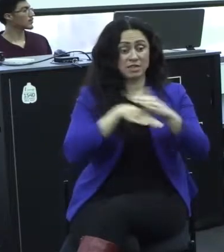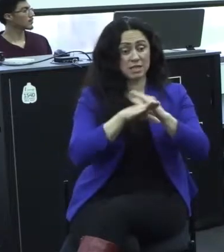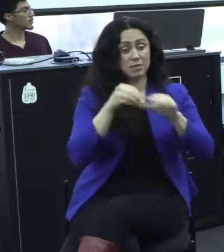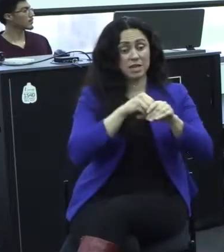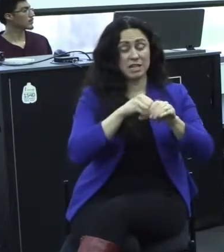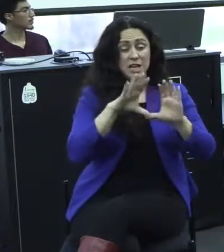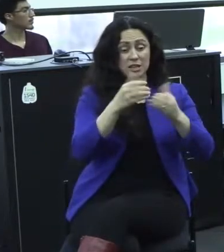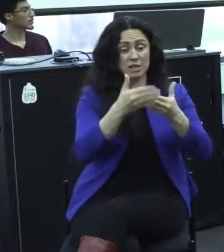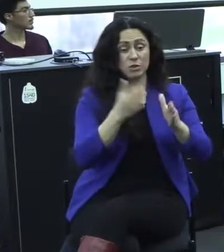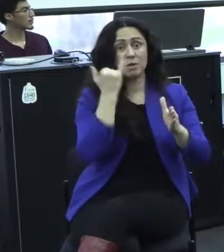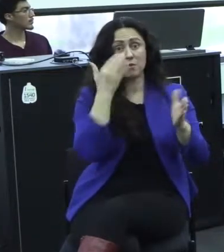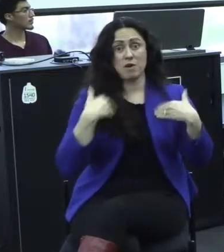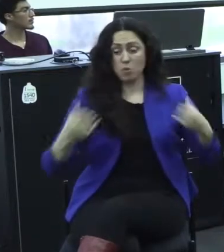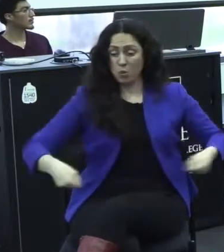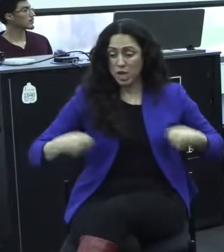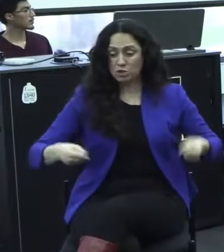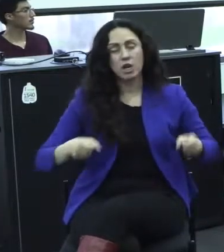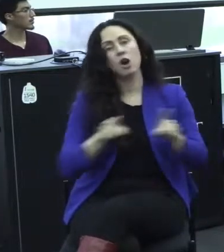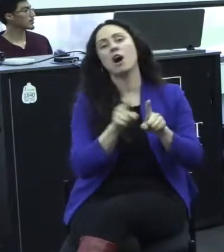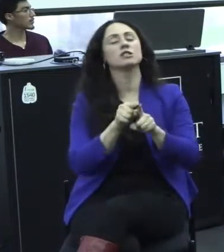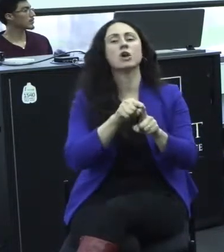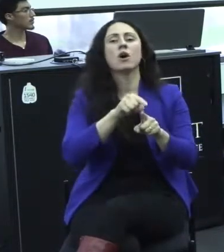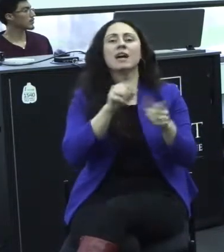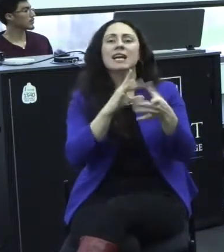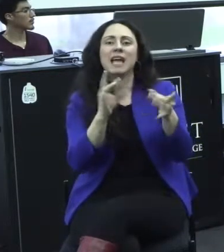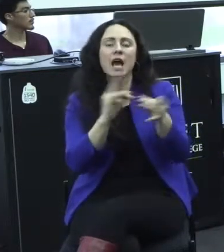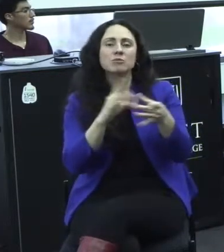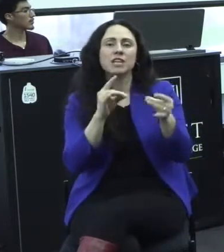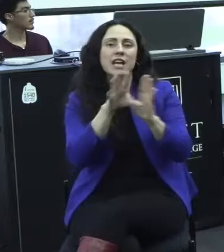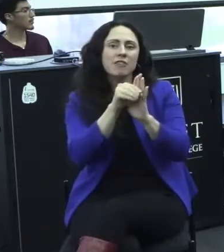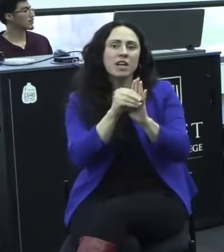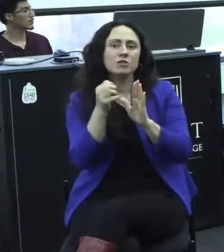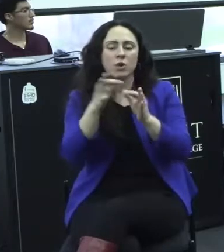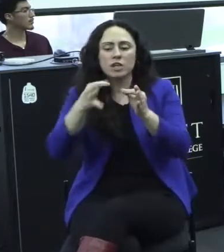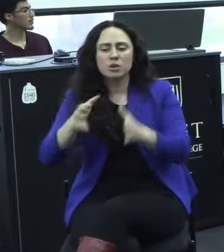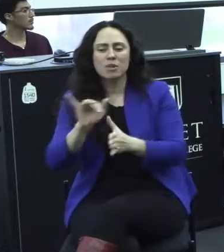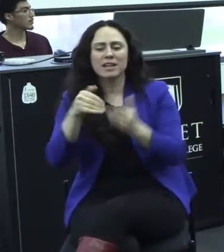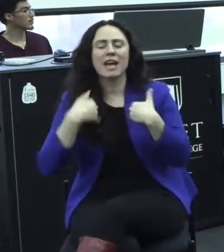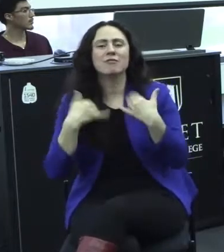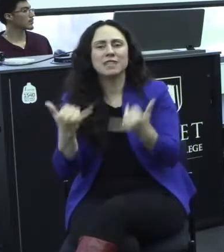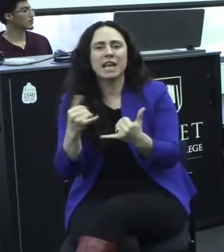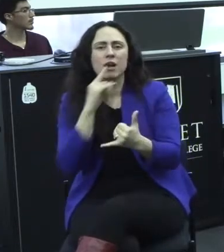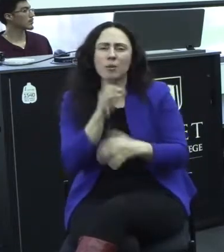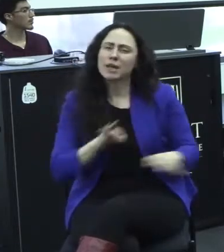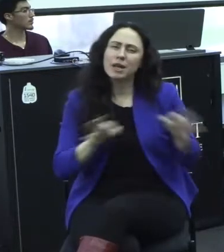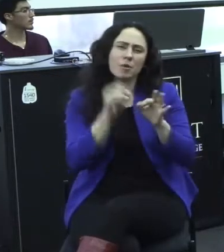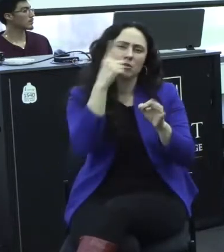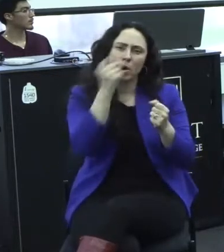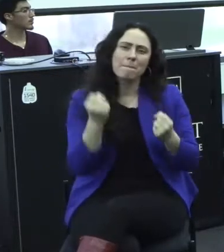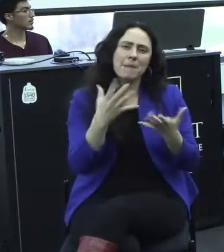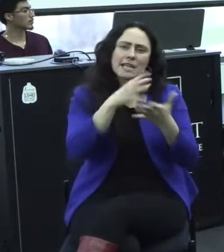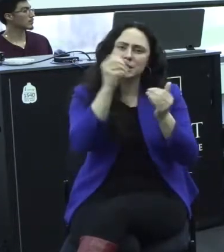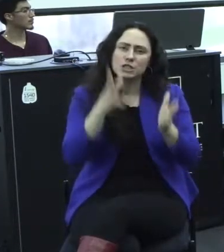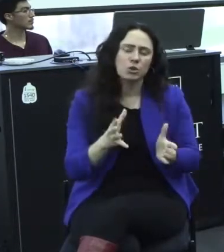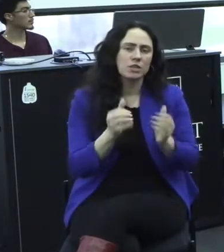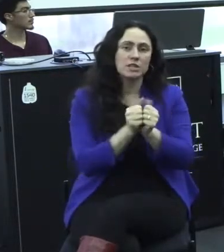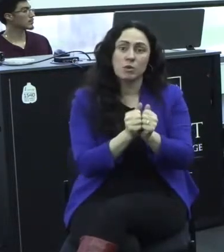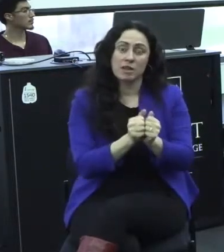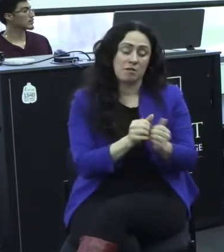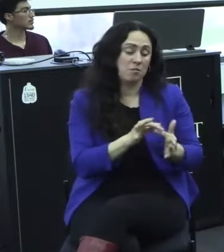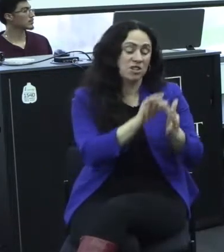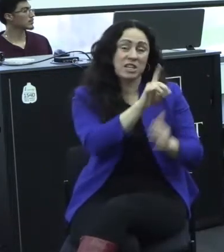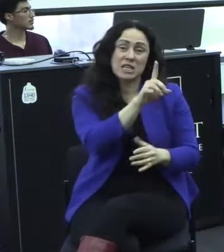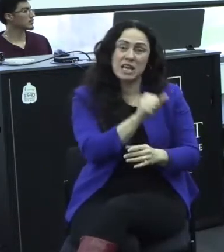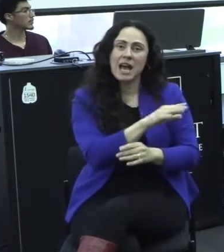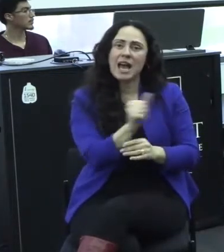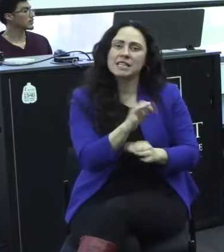a wheelchair, captioning videos, an interpreter like we have here today. Really important for a lot of students with particular disabilities.